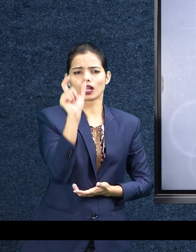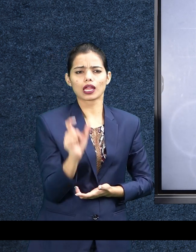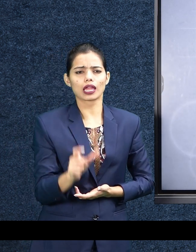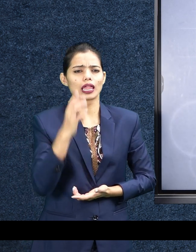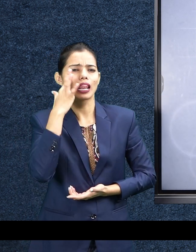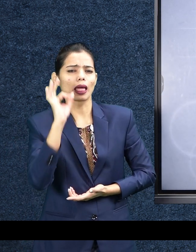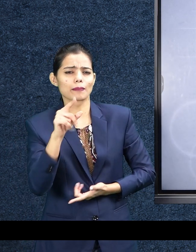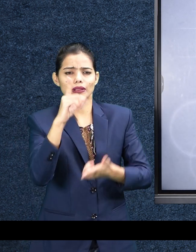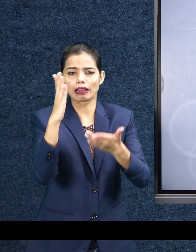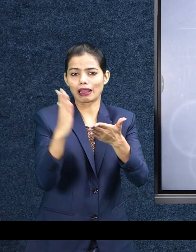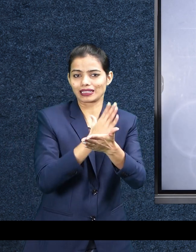Keywords.